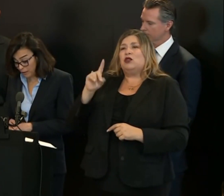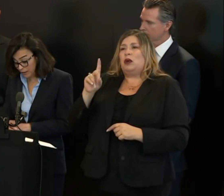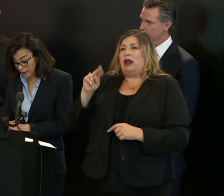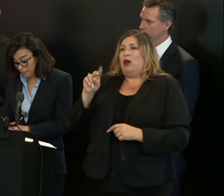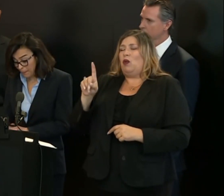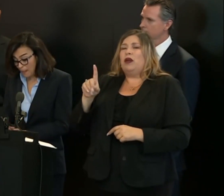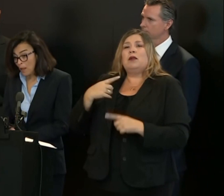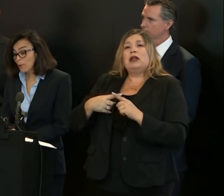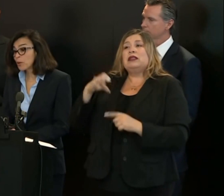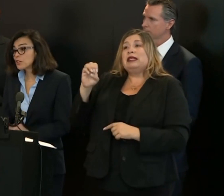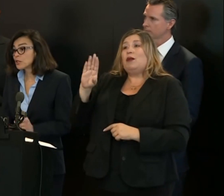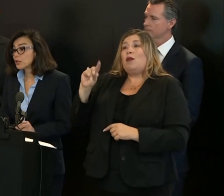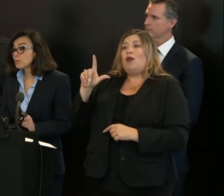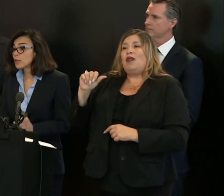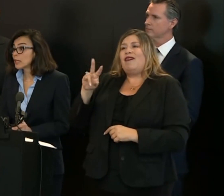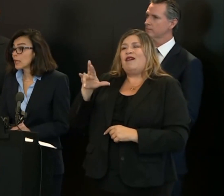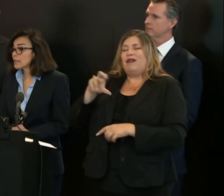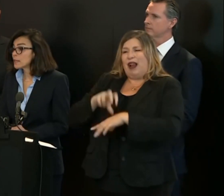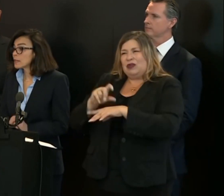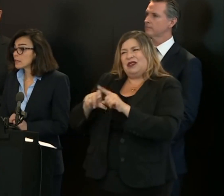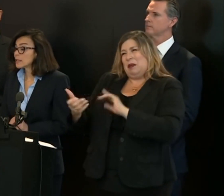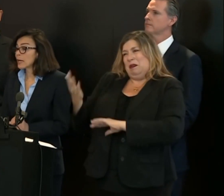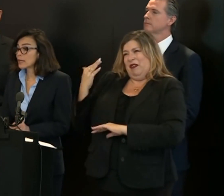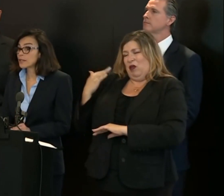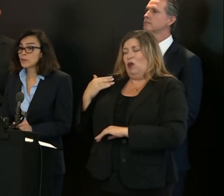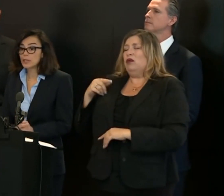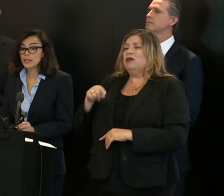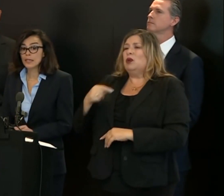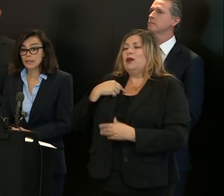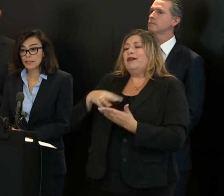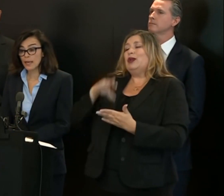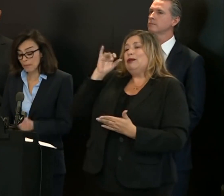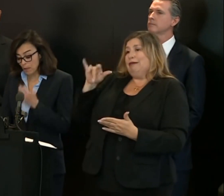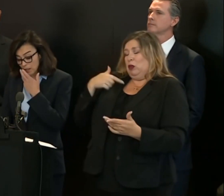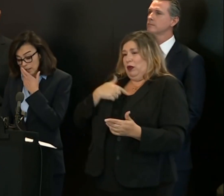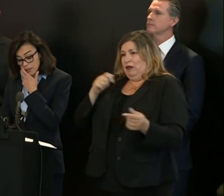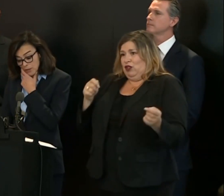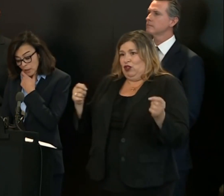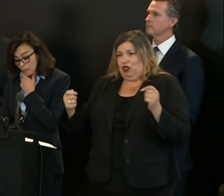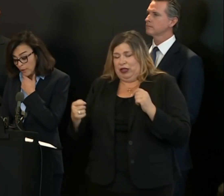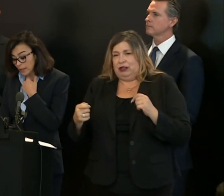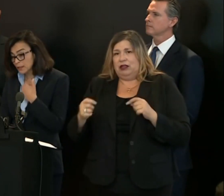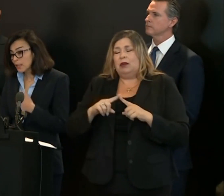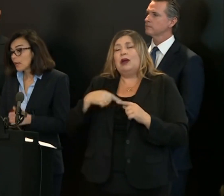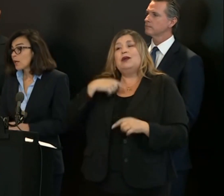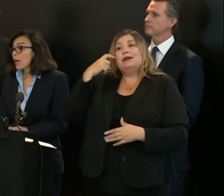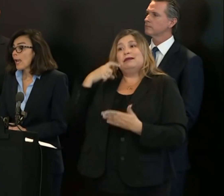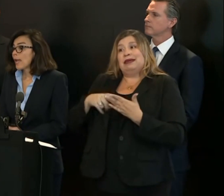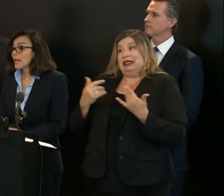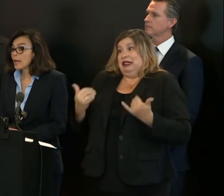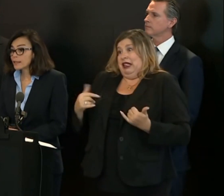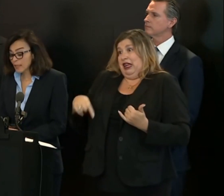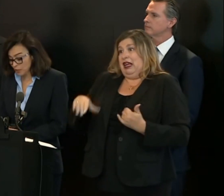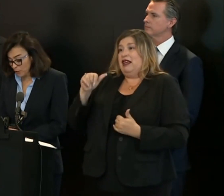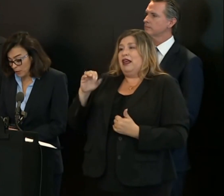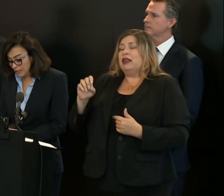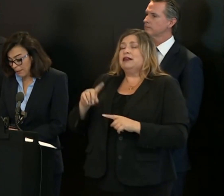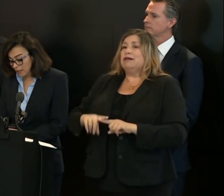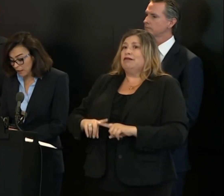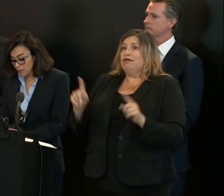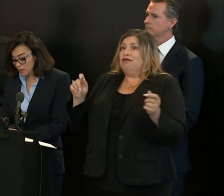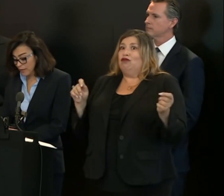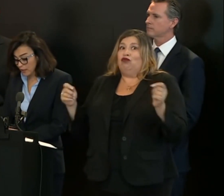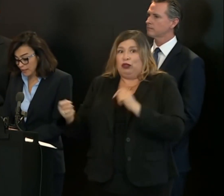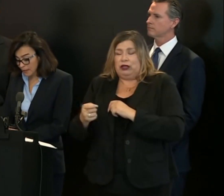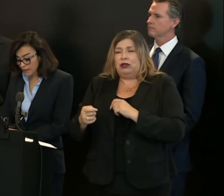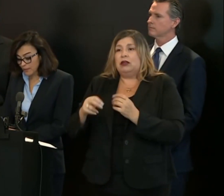Ebola virus. But we do realize that this case that we're discussing today marks a turning point. And as such, we're